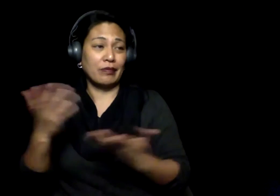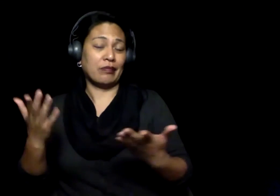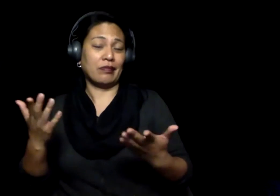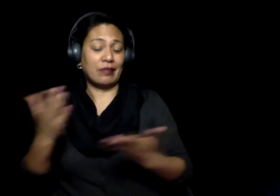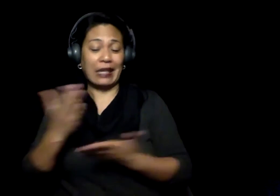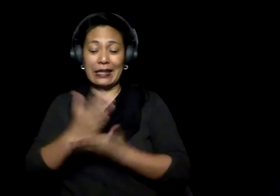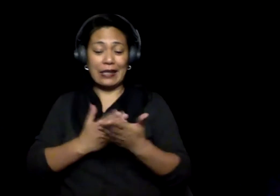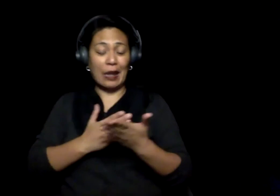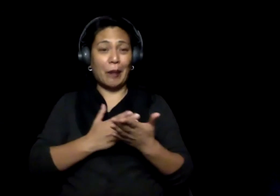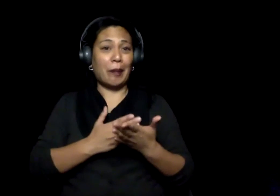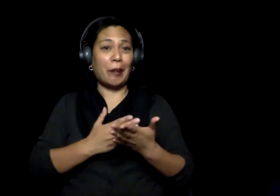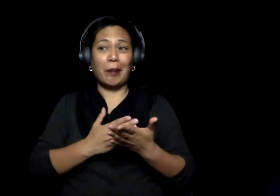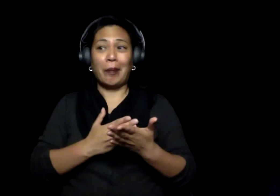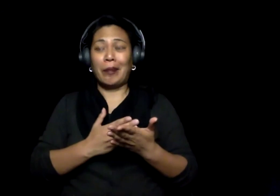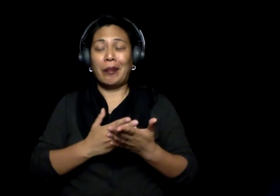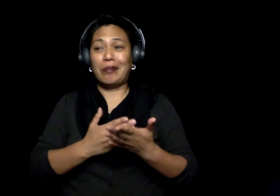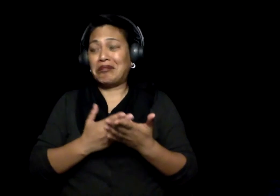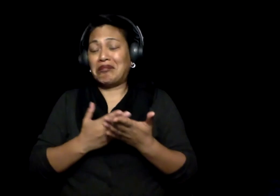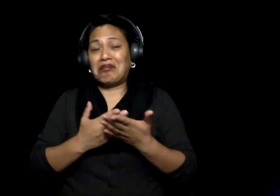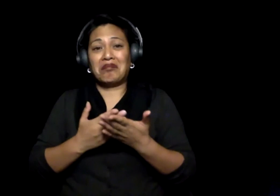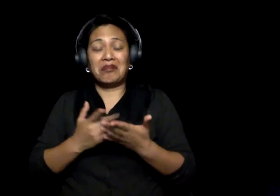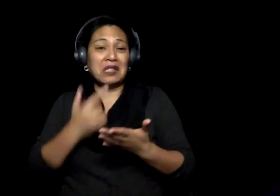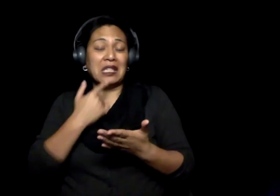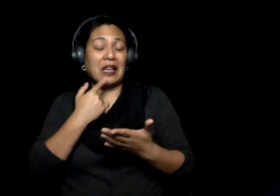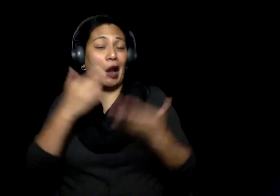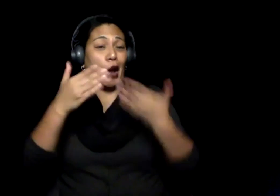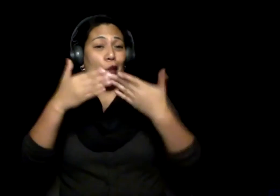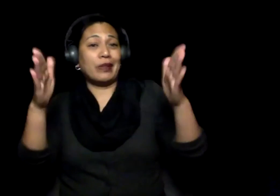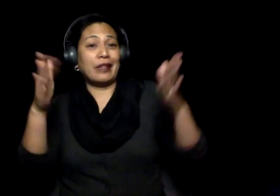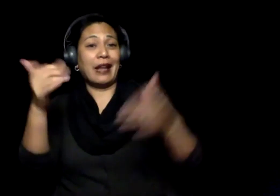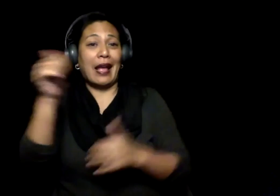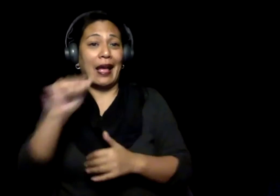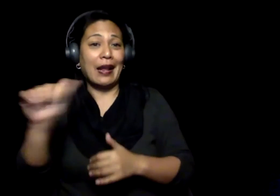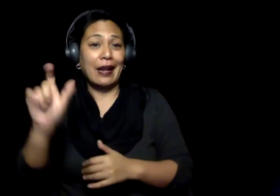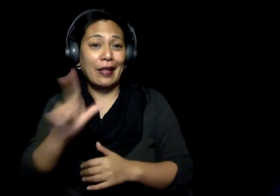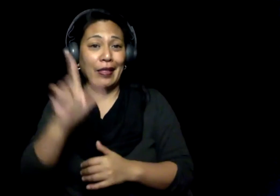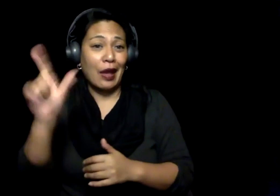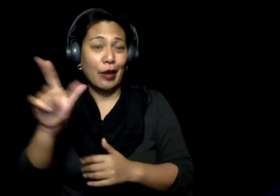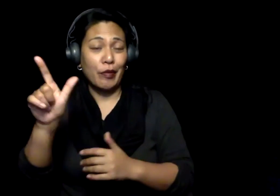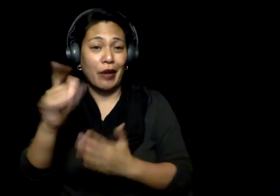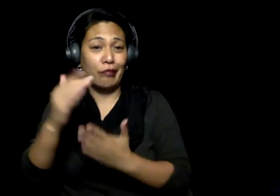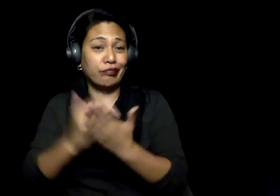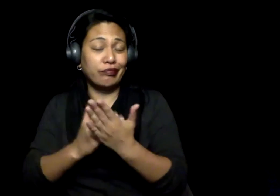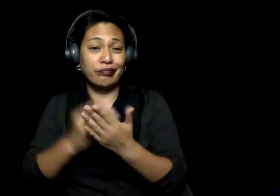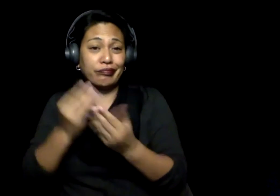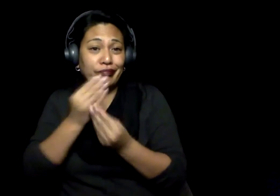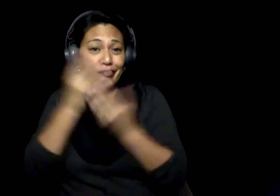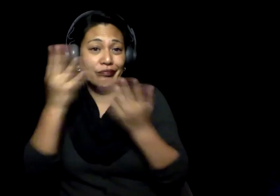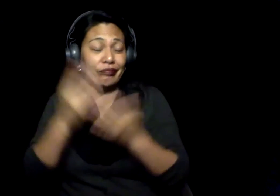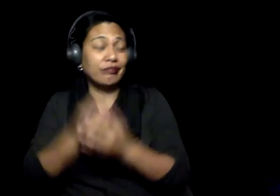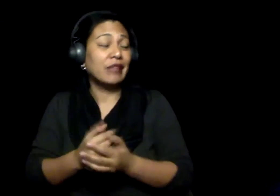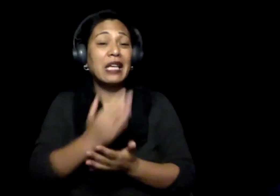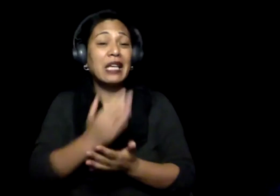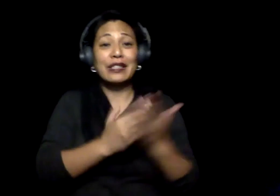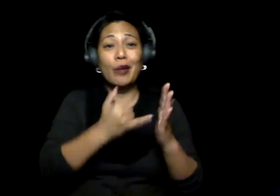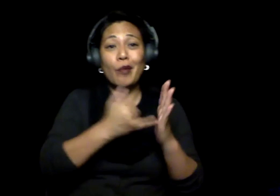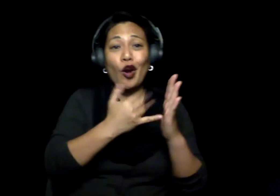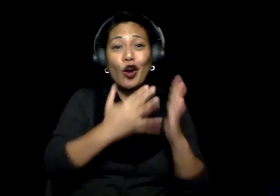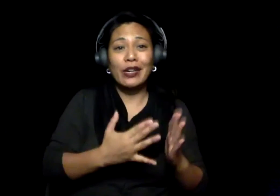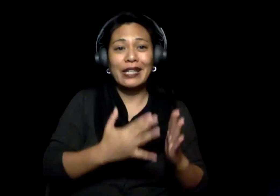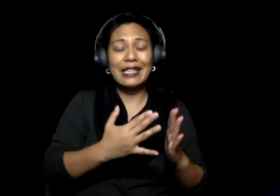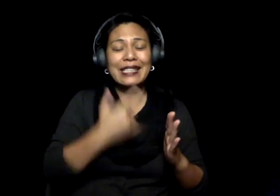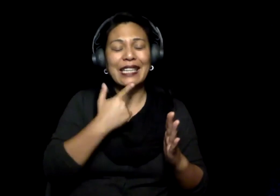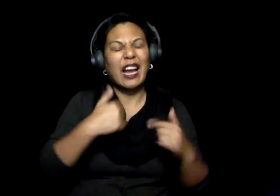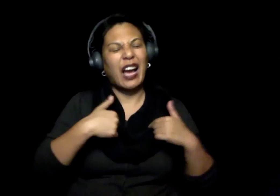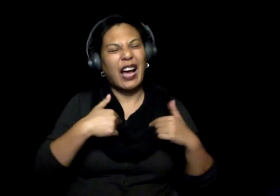being matched with any branch on our list. Some projects may say, you know what, I'm Scarborough based. I